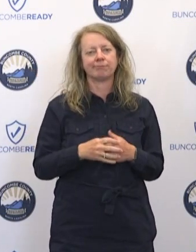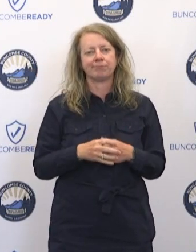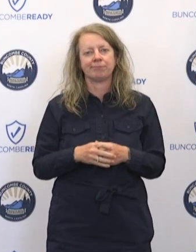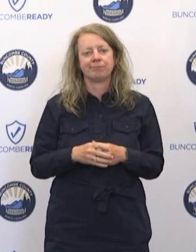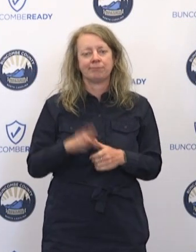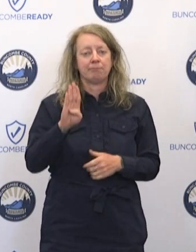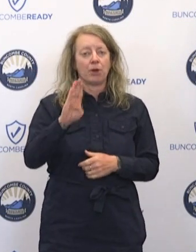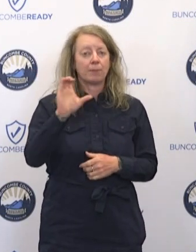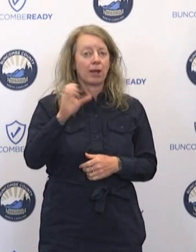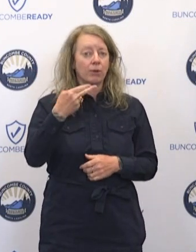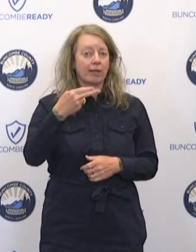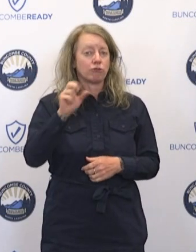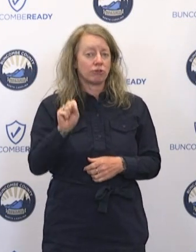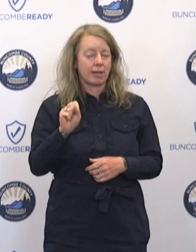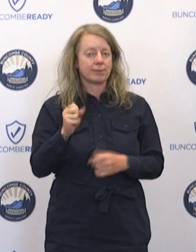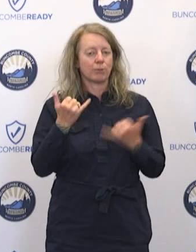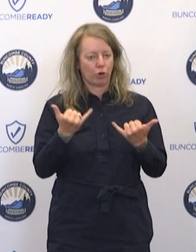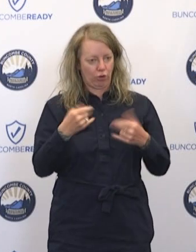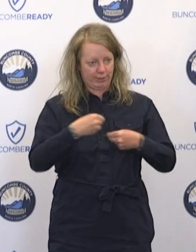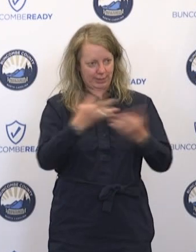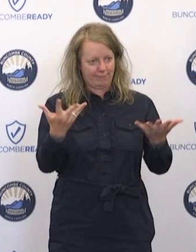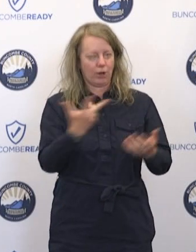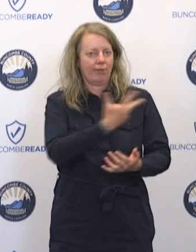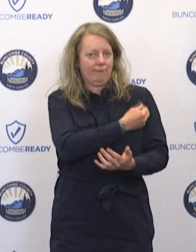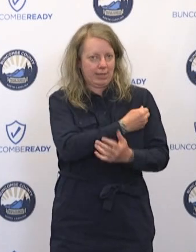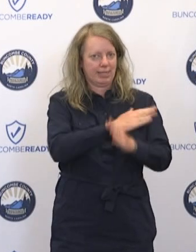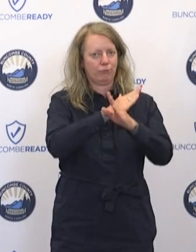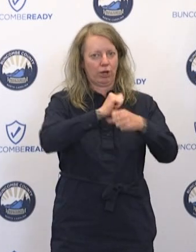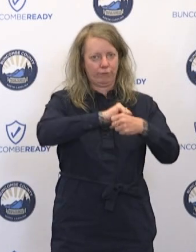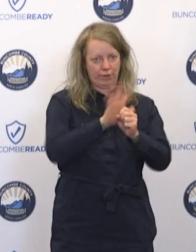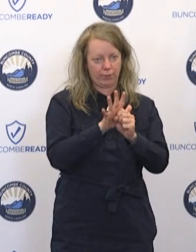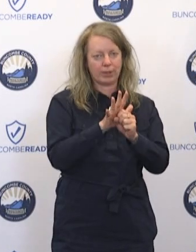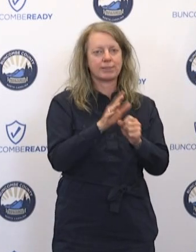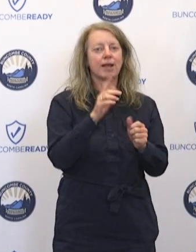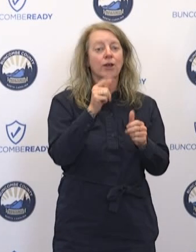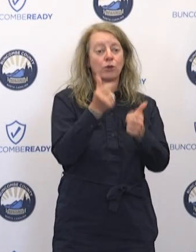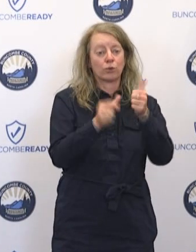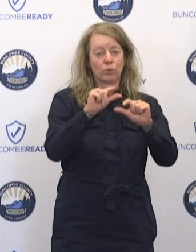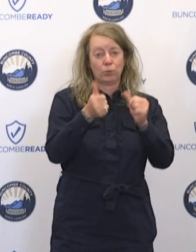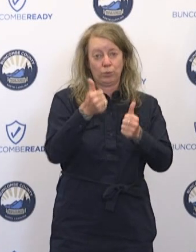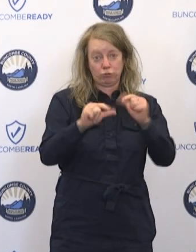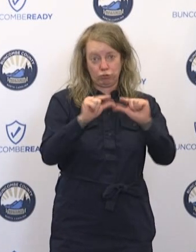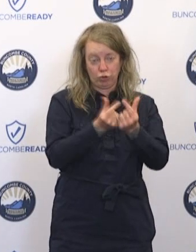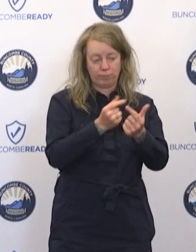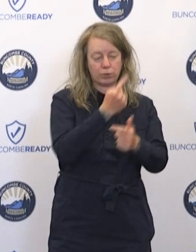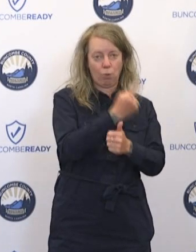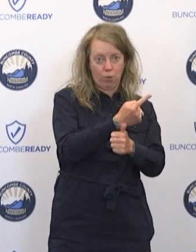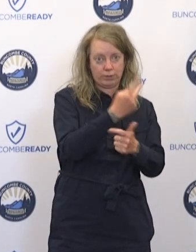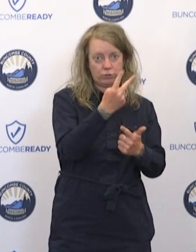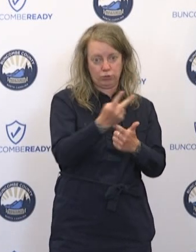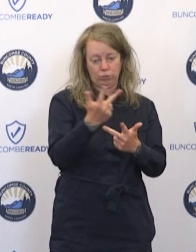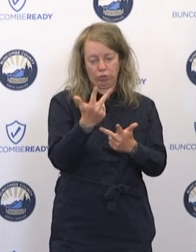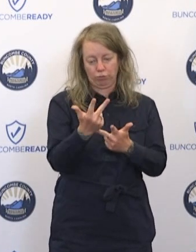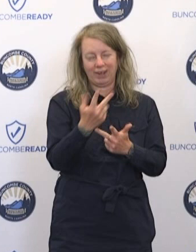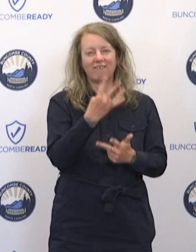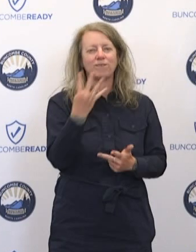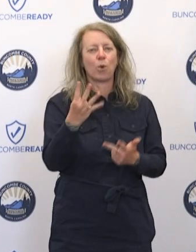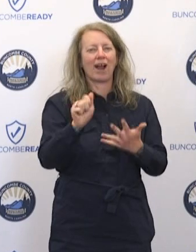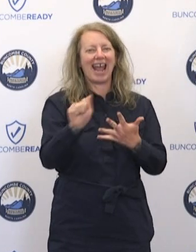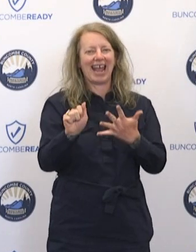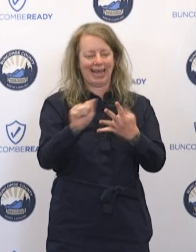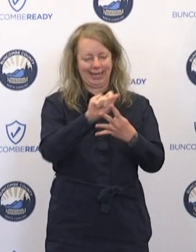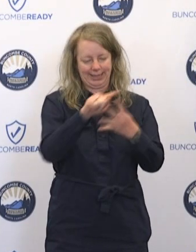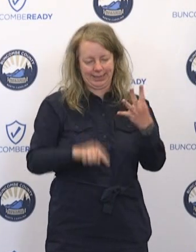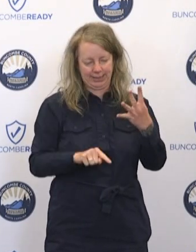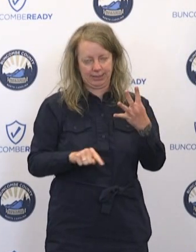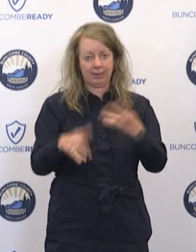Buncombe County HHS is currently vaccinating individuals eligible in groups 1, 2, 3, and 4A. These